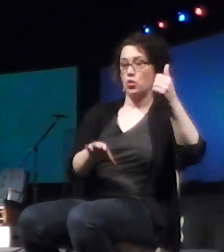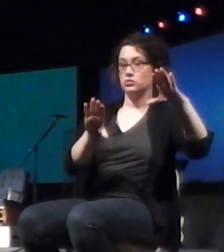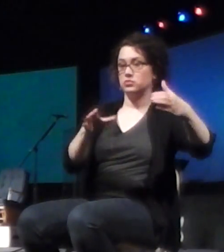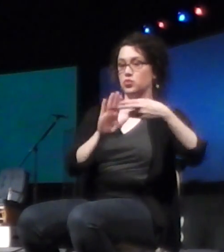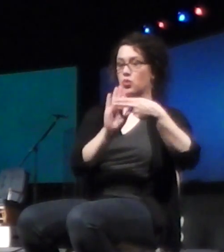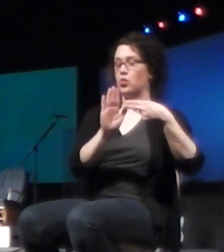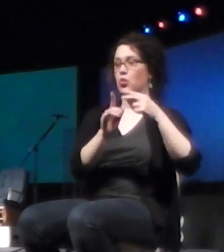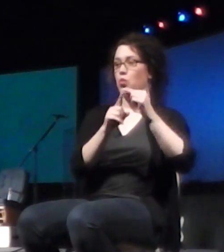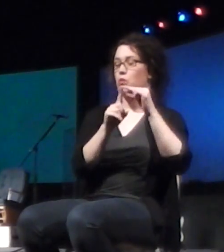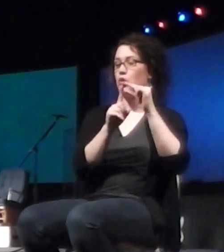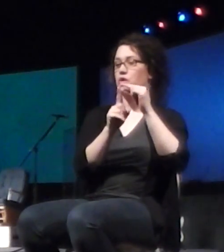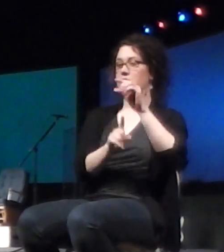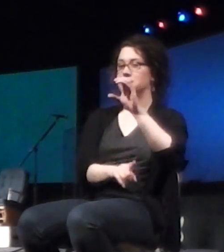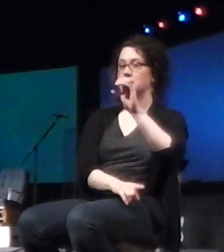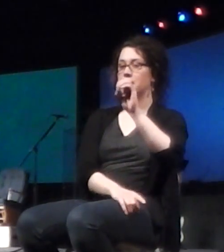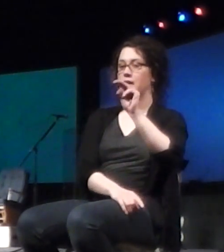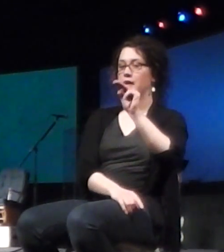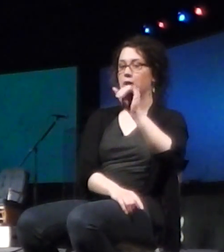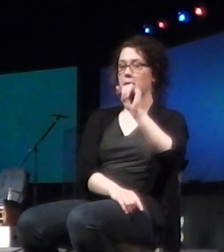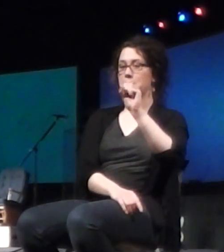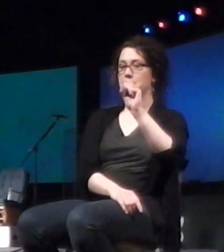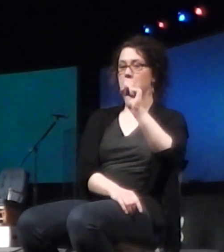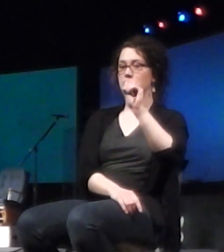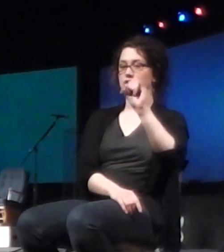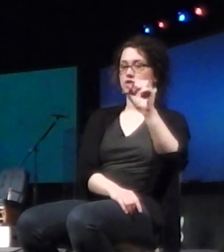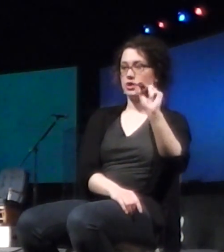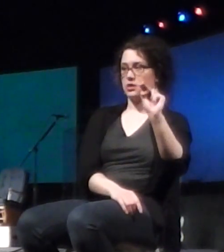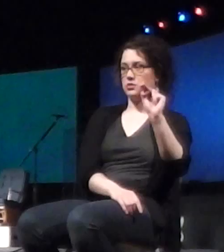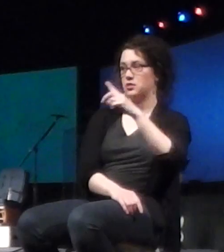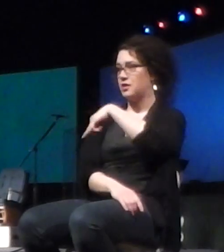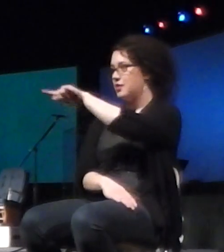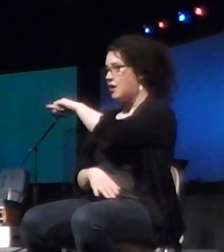word is ask. Ask.